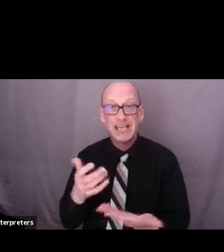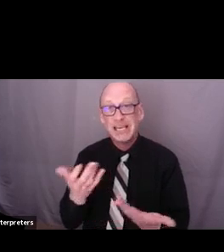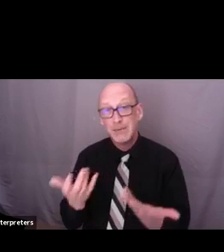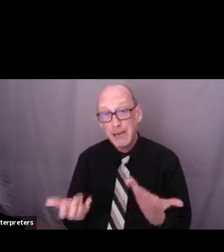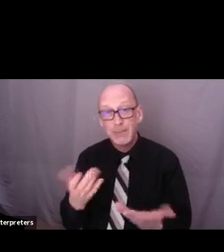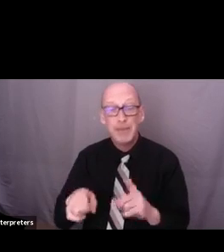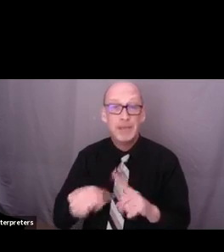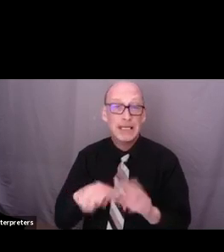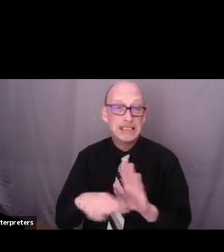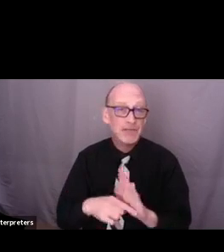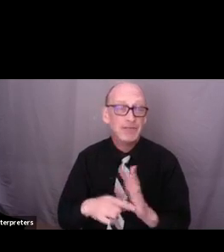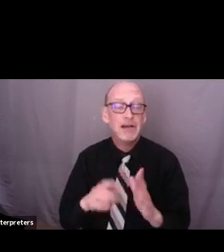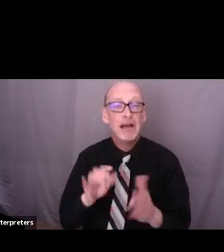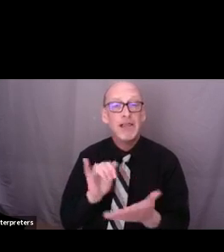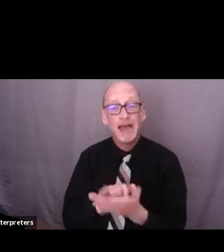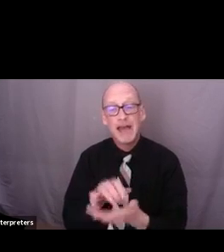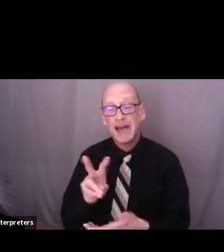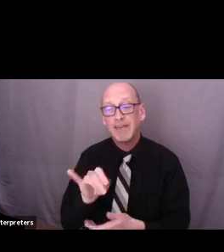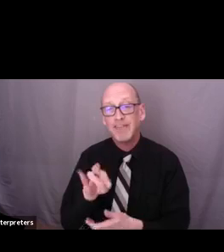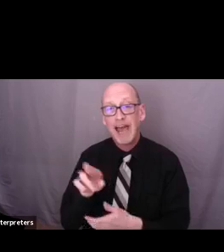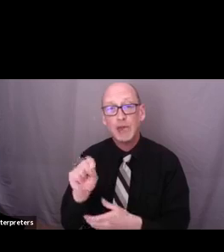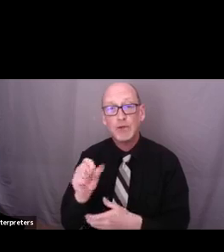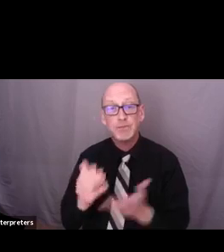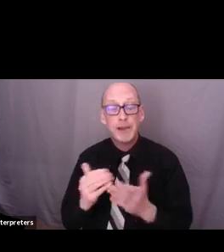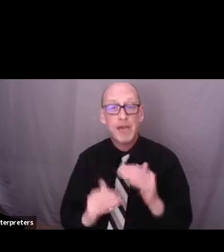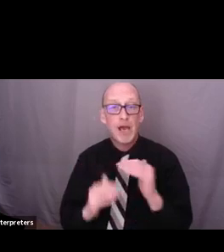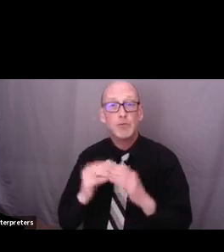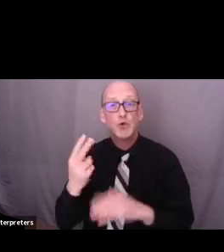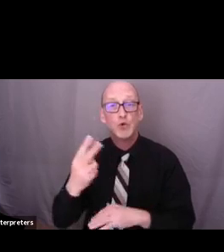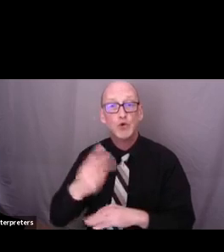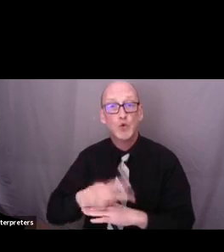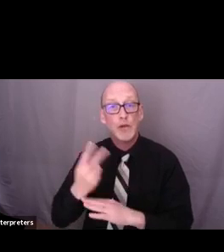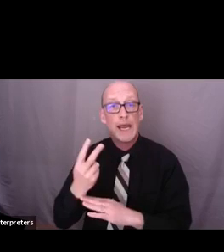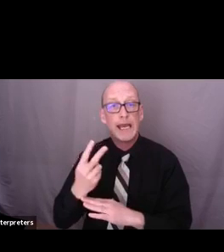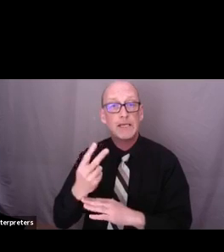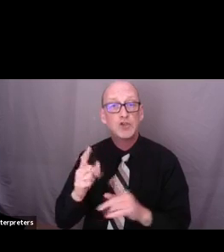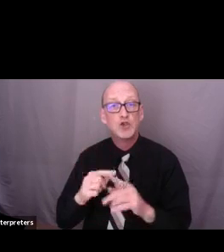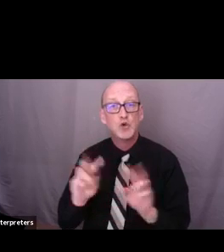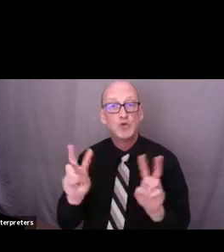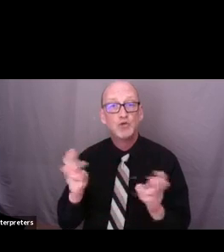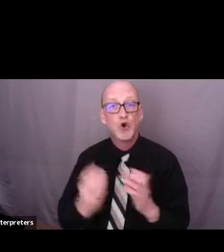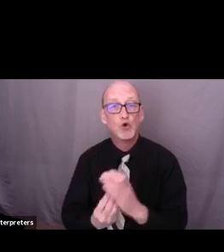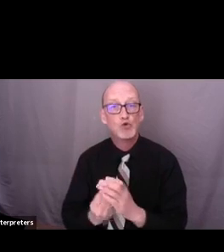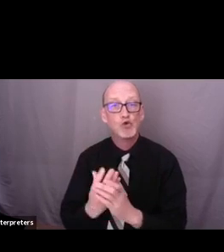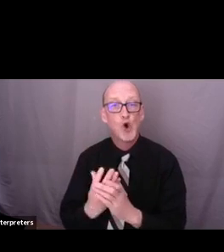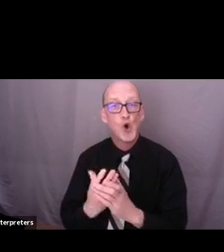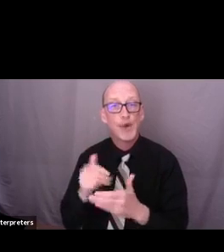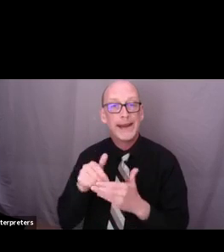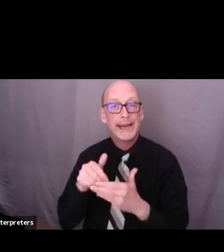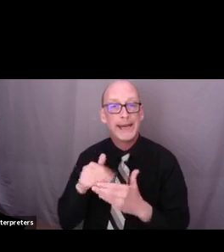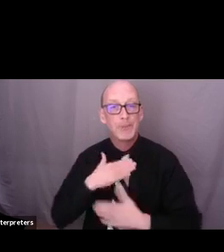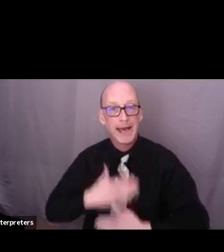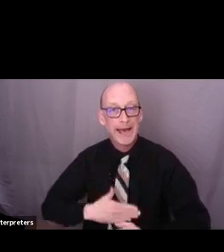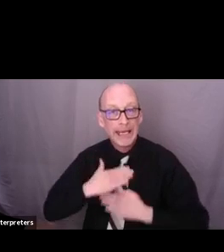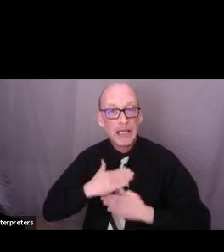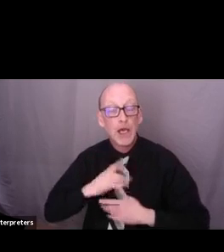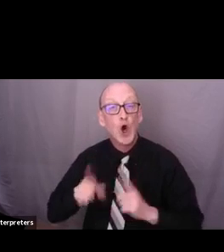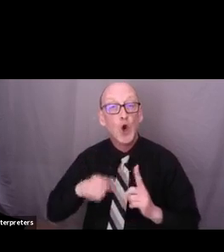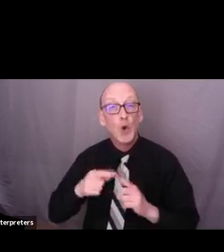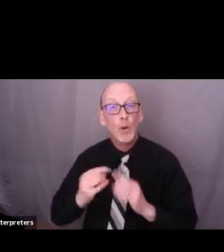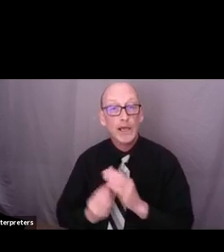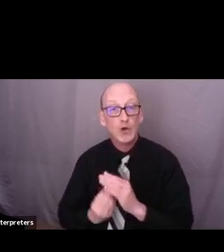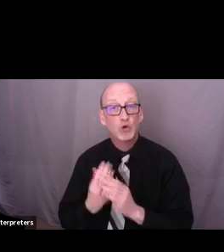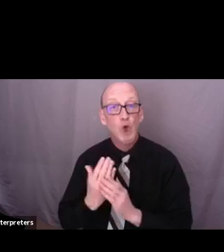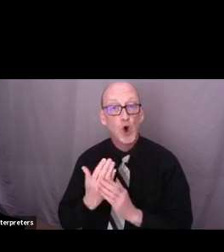That virus may take a couple days to actually, we'll just call it, grow in your body. And as it grows in your body, then we can actually test